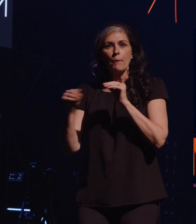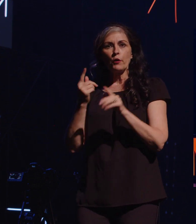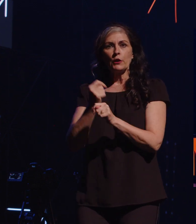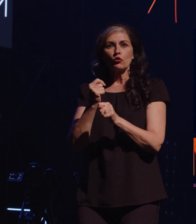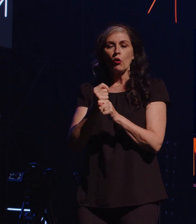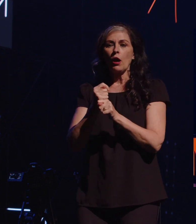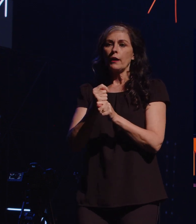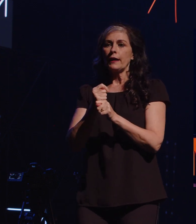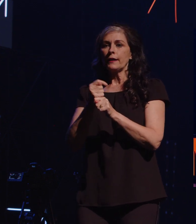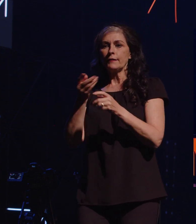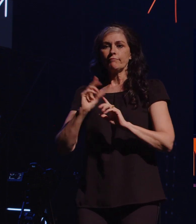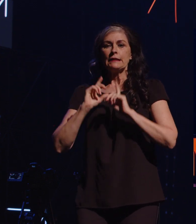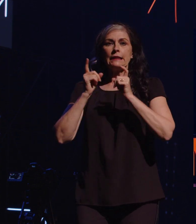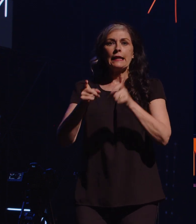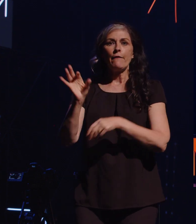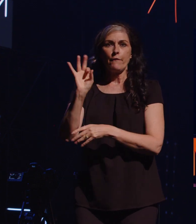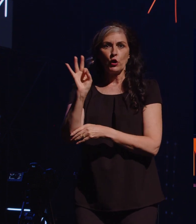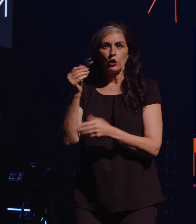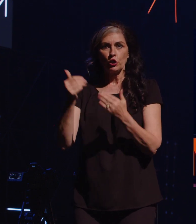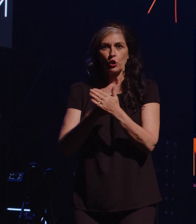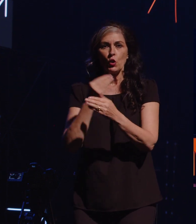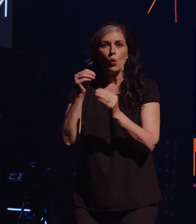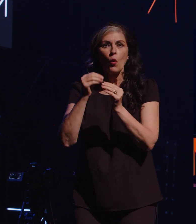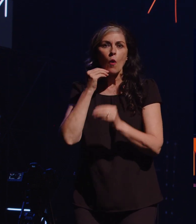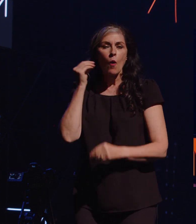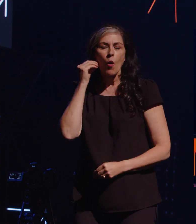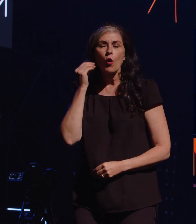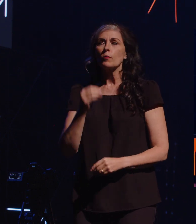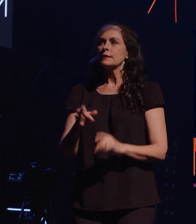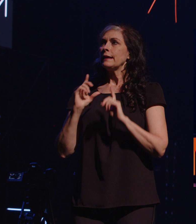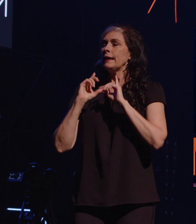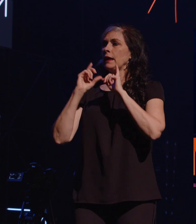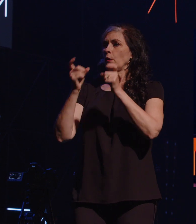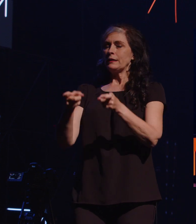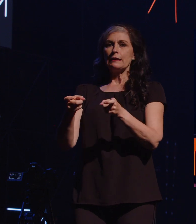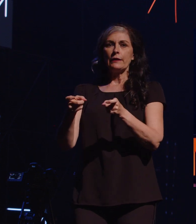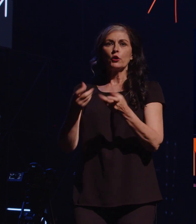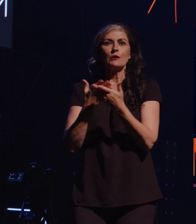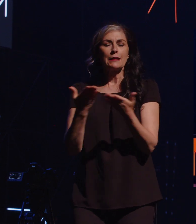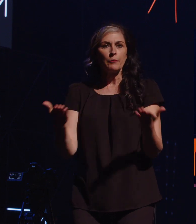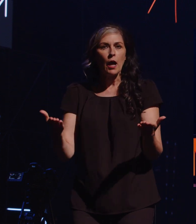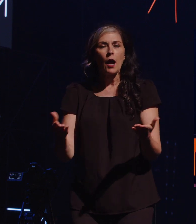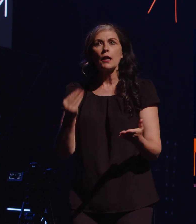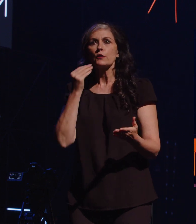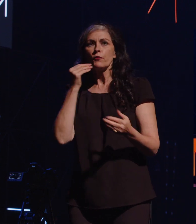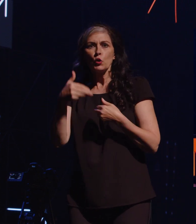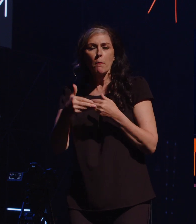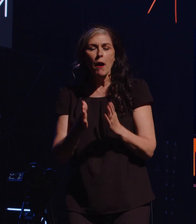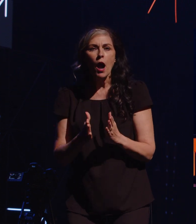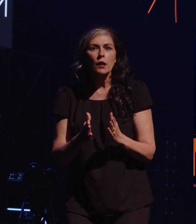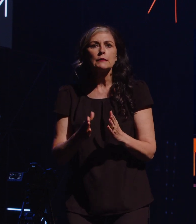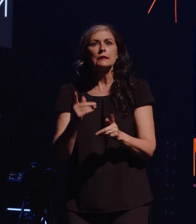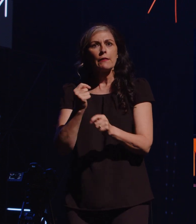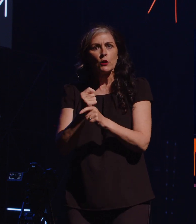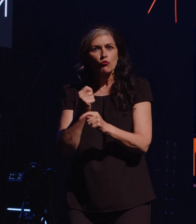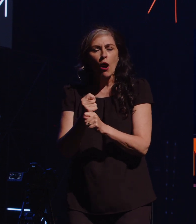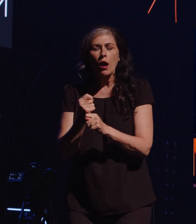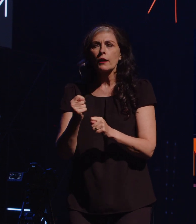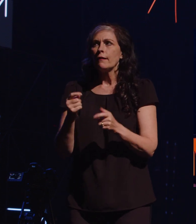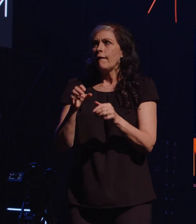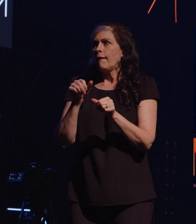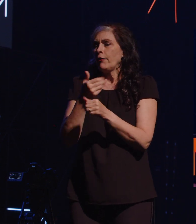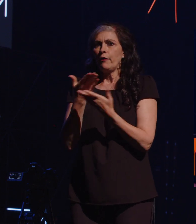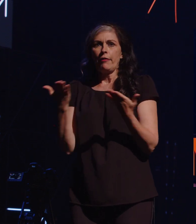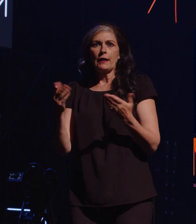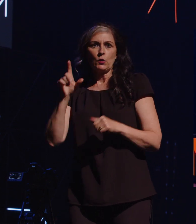deliver furniture to people moving into their new homes. It would deliver supplies, food boxes, other